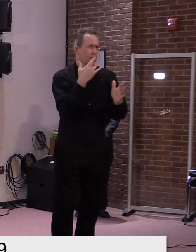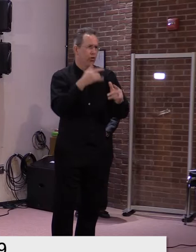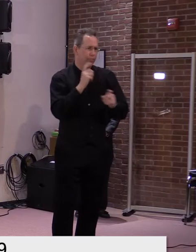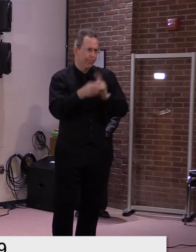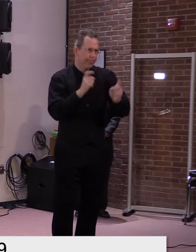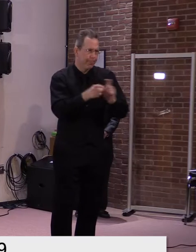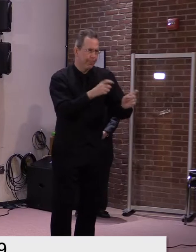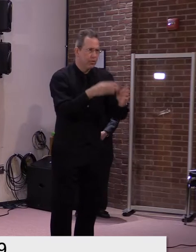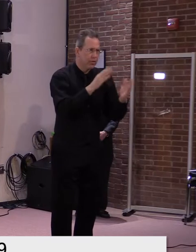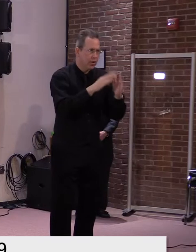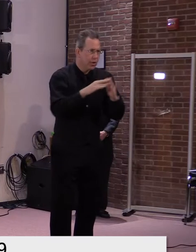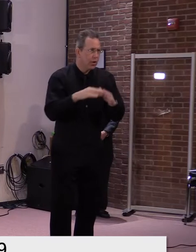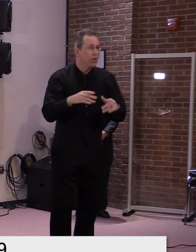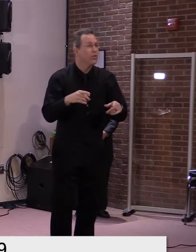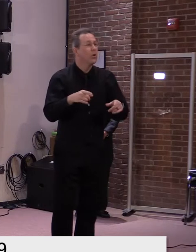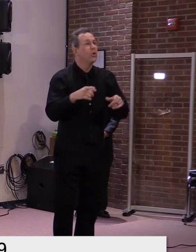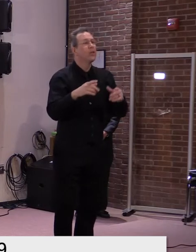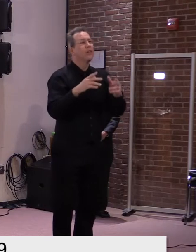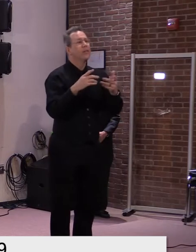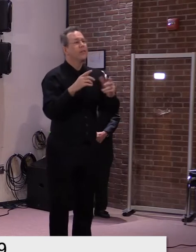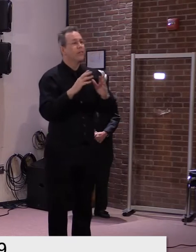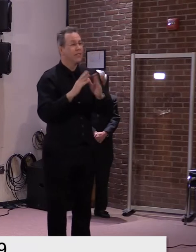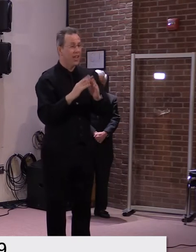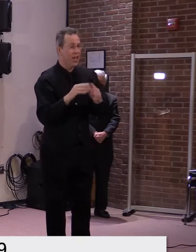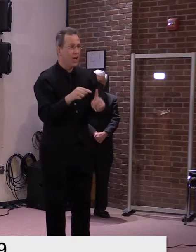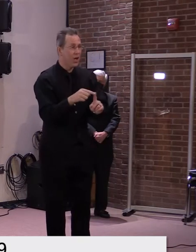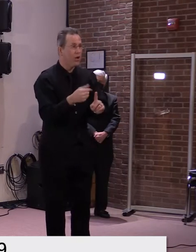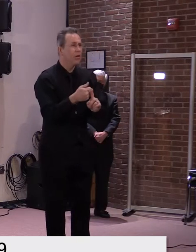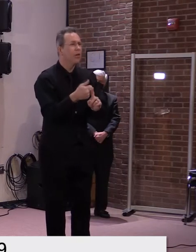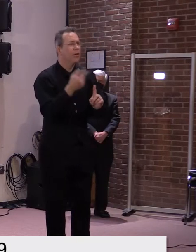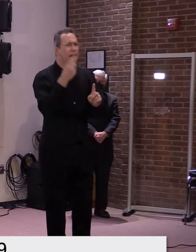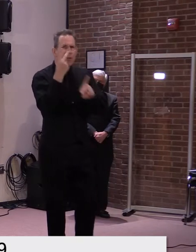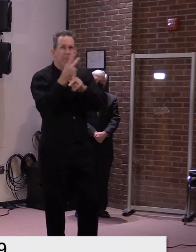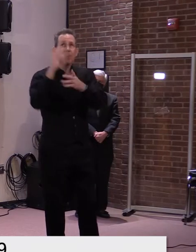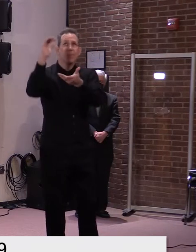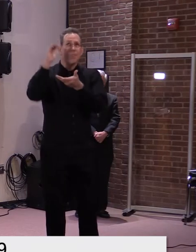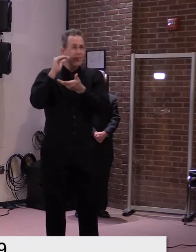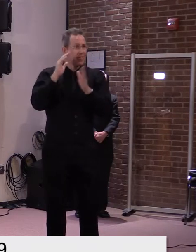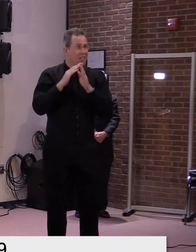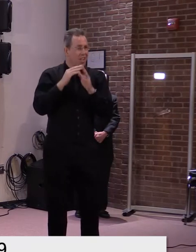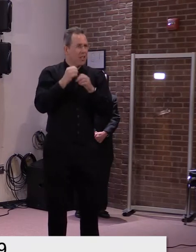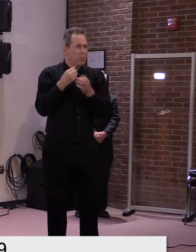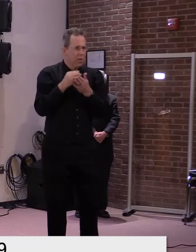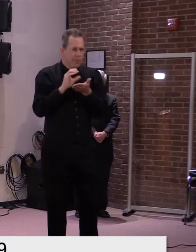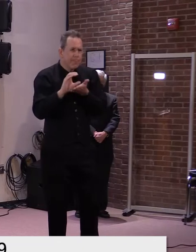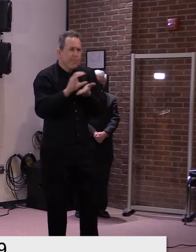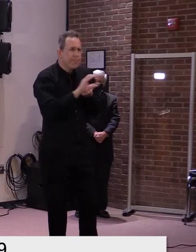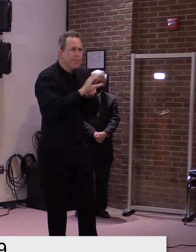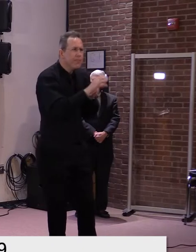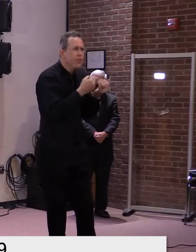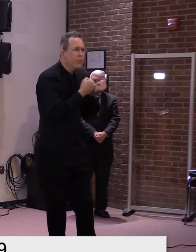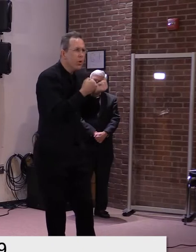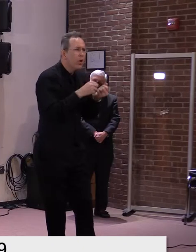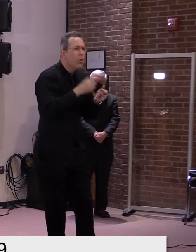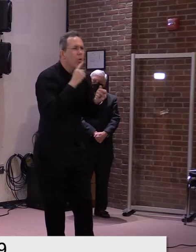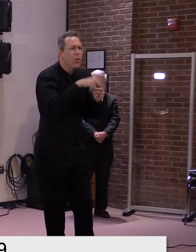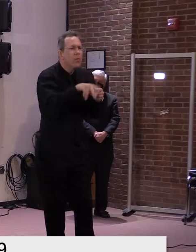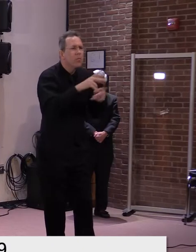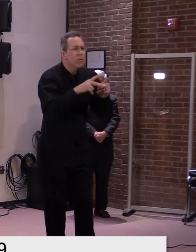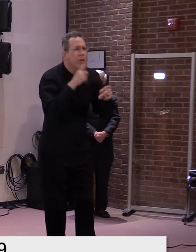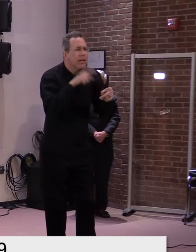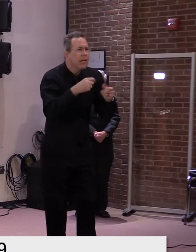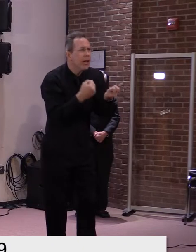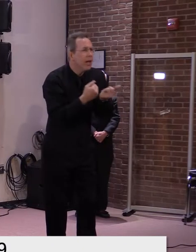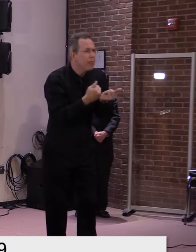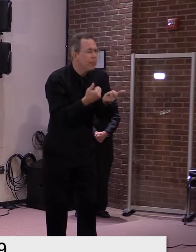will be divided between the local units of government within each county based on a population formula. This money